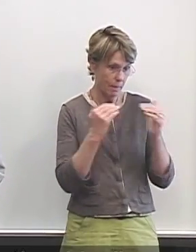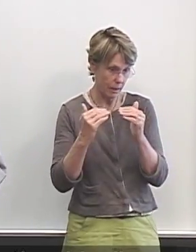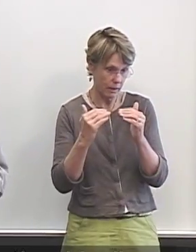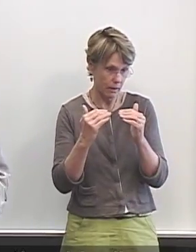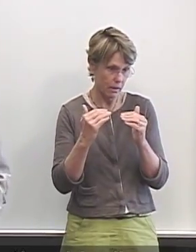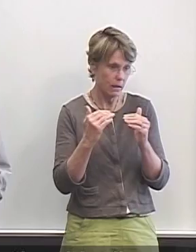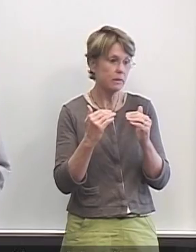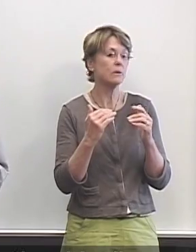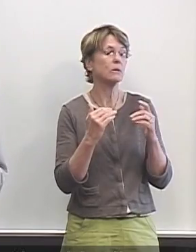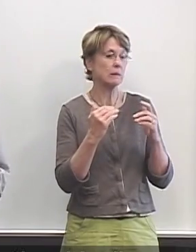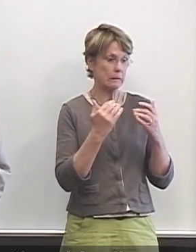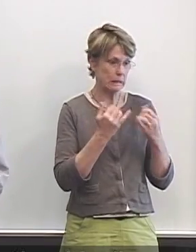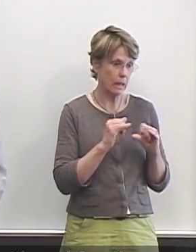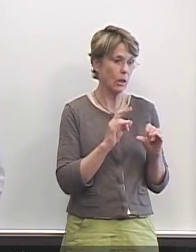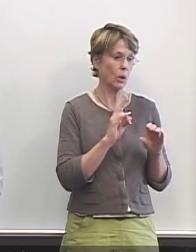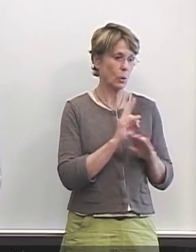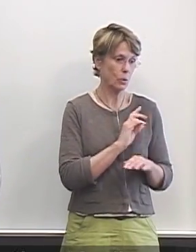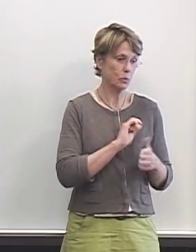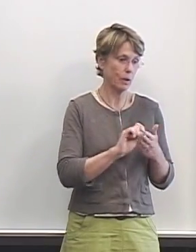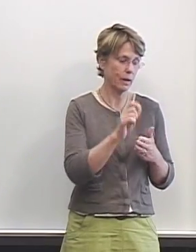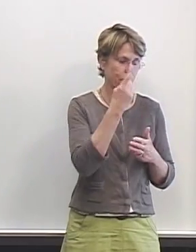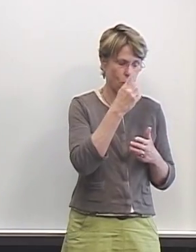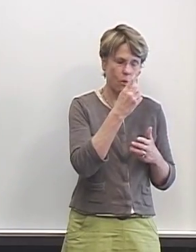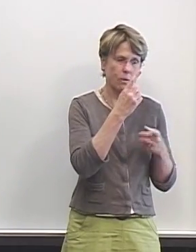just continued funding.